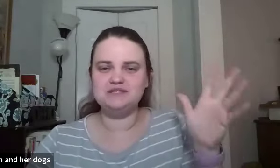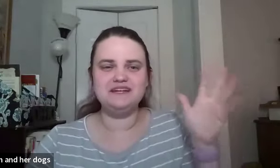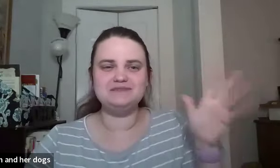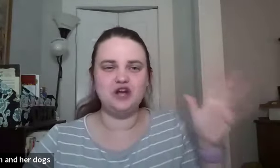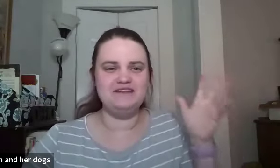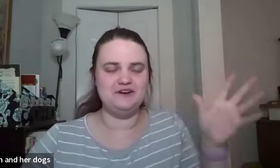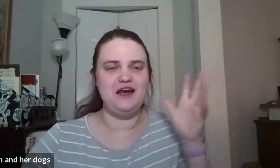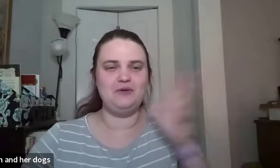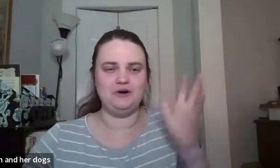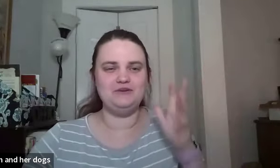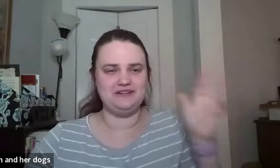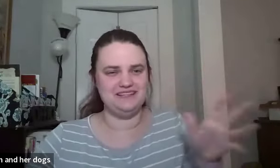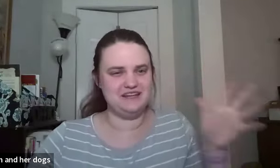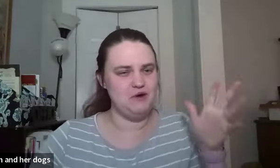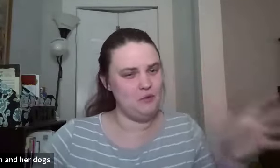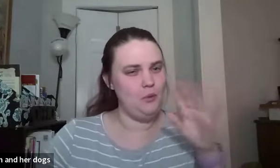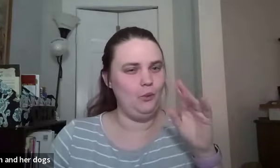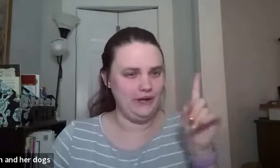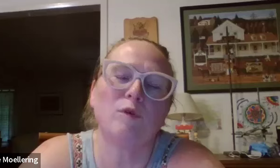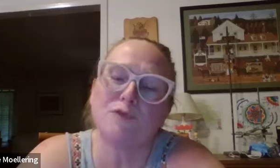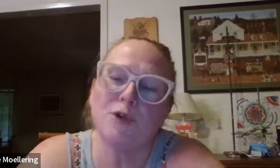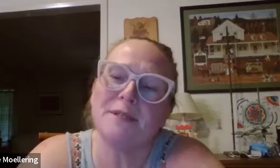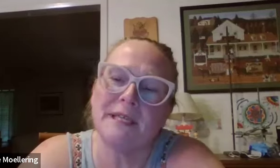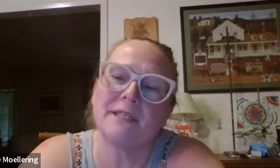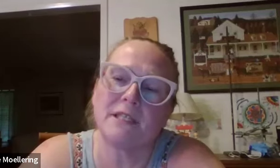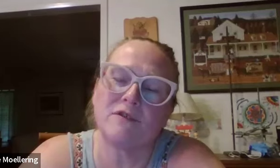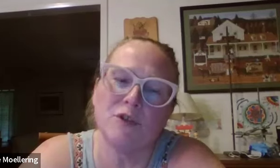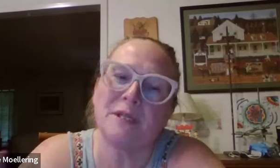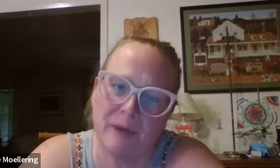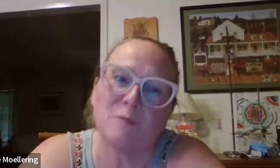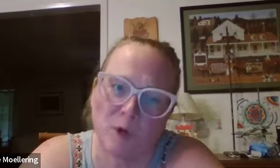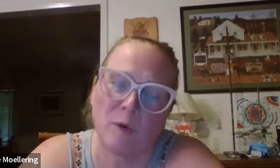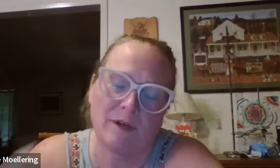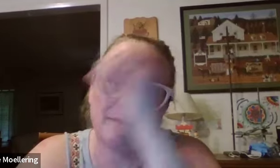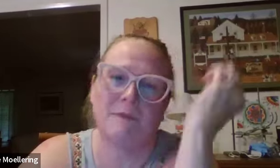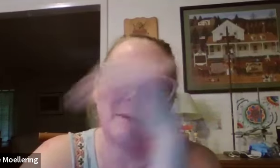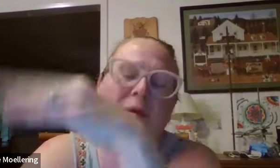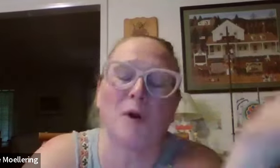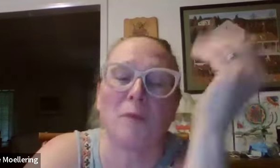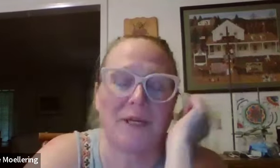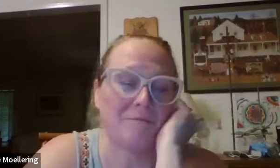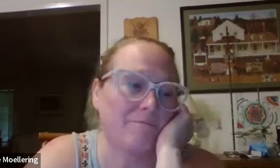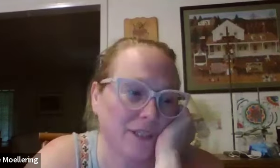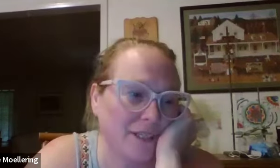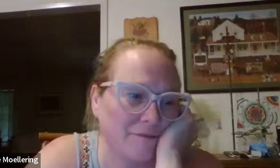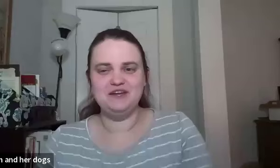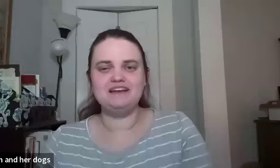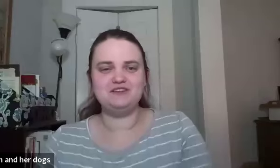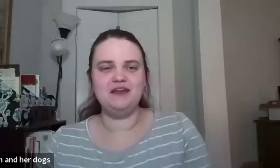because I'm trying to figure out how to word it where it doesn't come off Well, weird. Drew's is much more important. I mean, Yes, appropriate, really. yes. No, I saw it and I went,